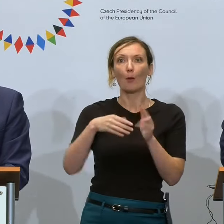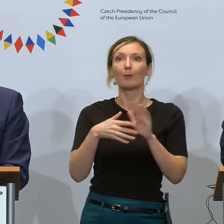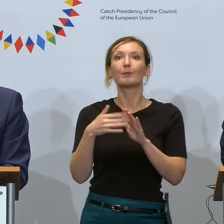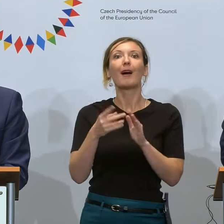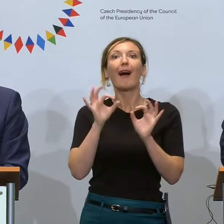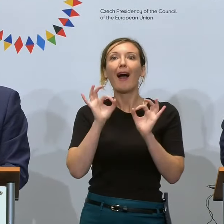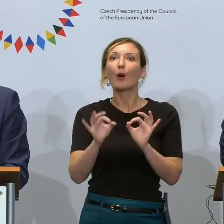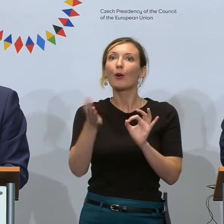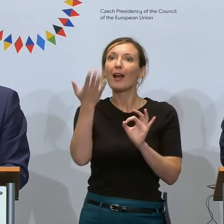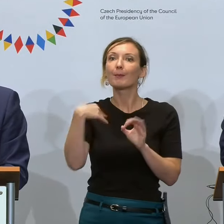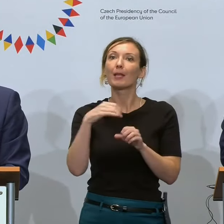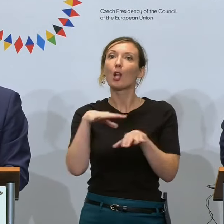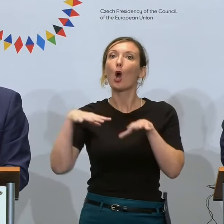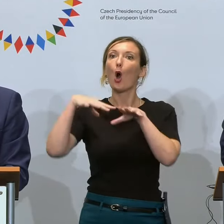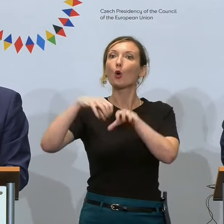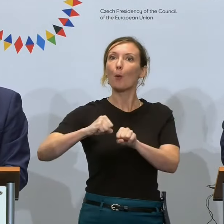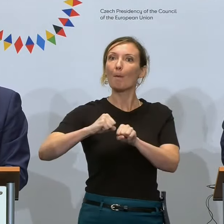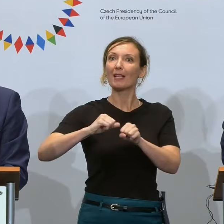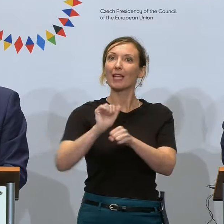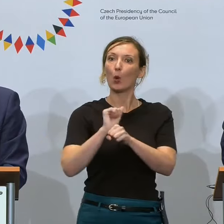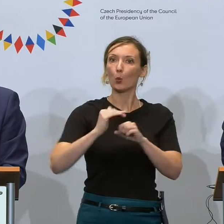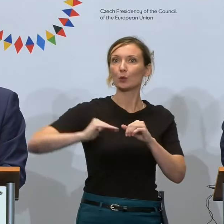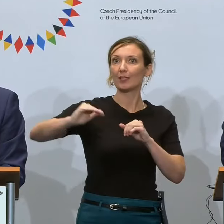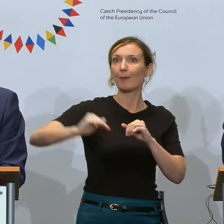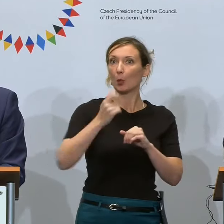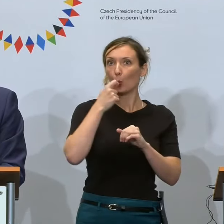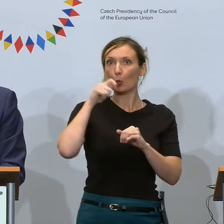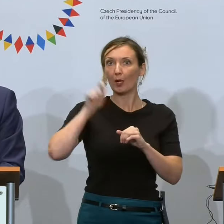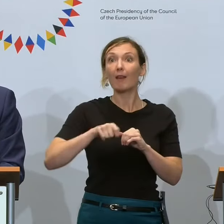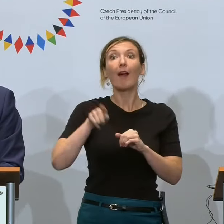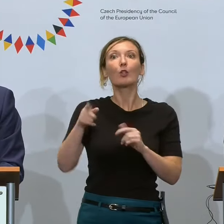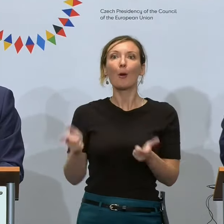Ukraine will not be recognized.